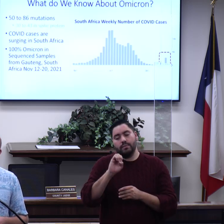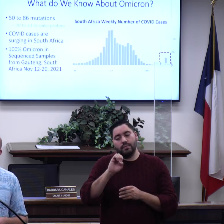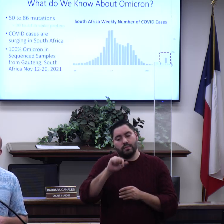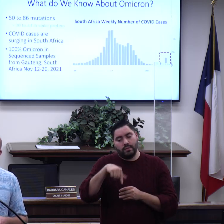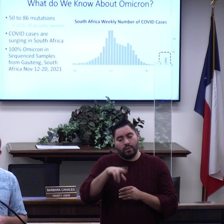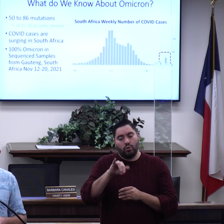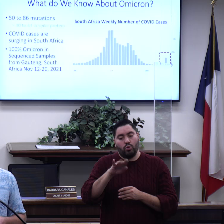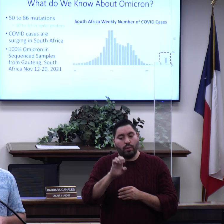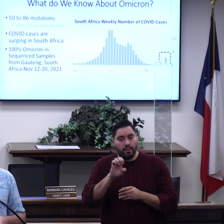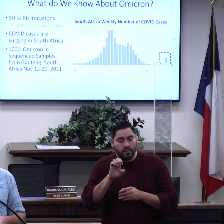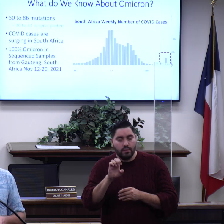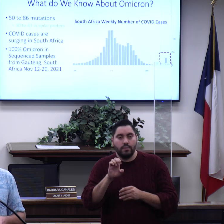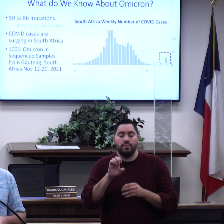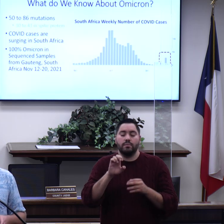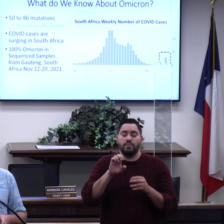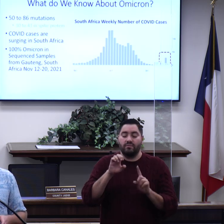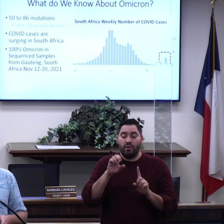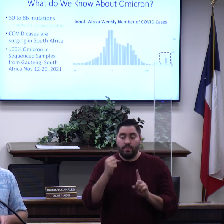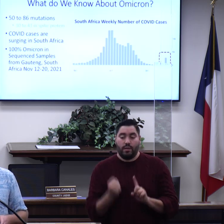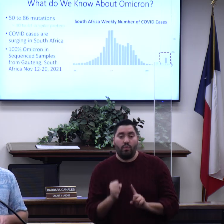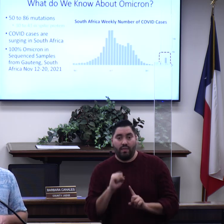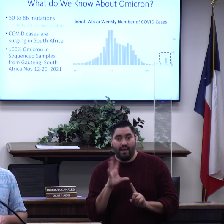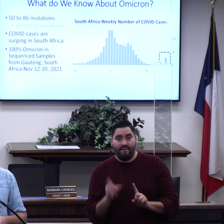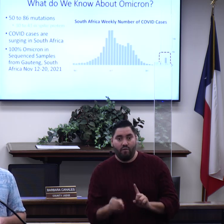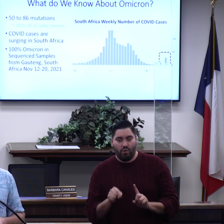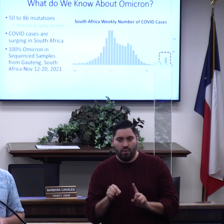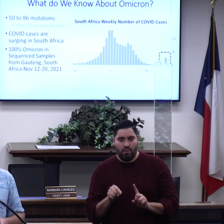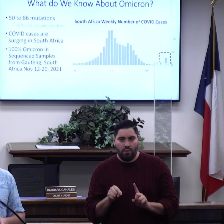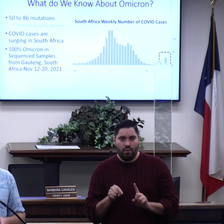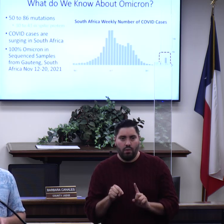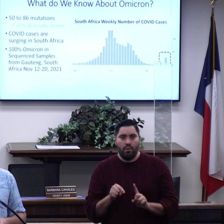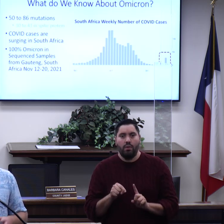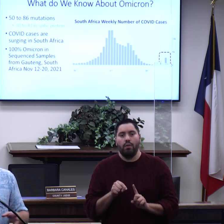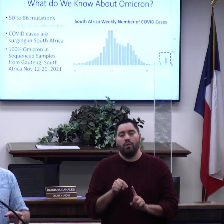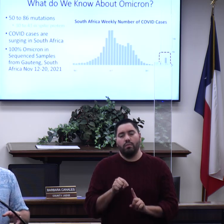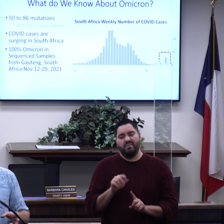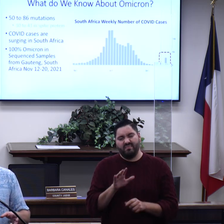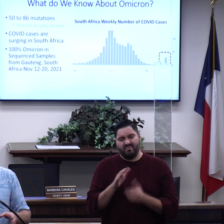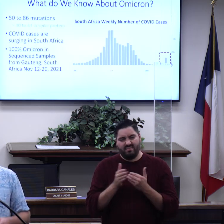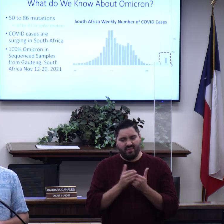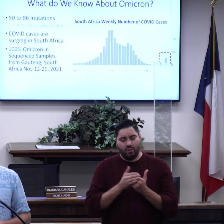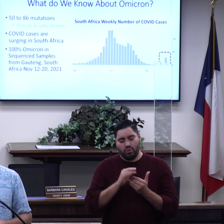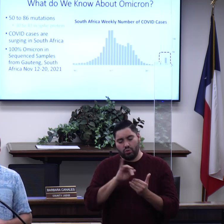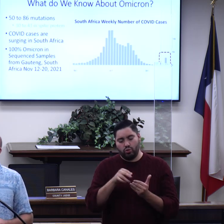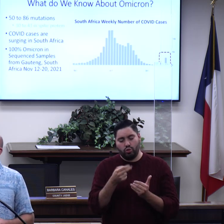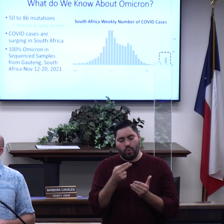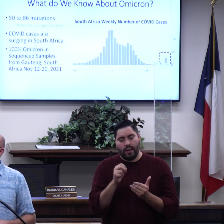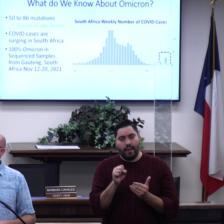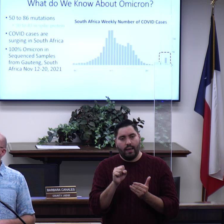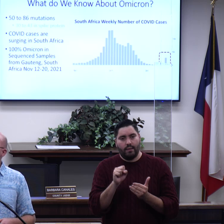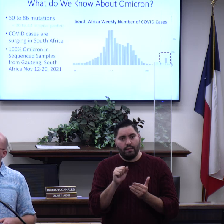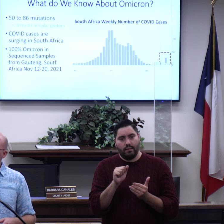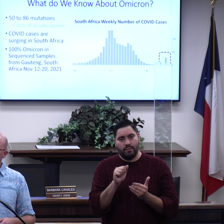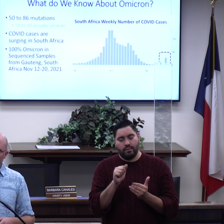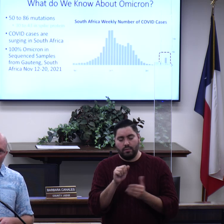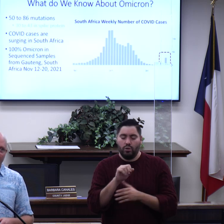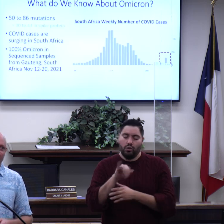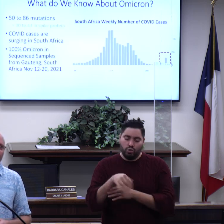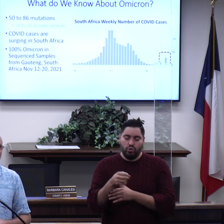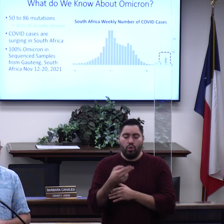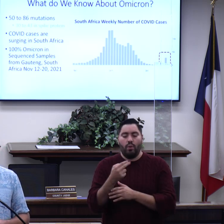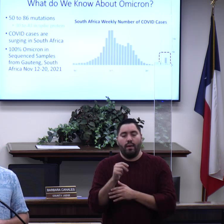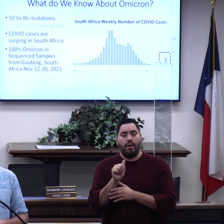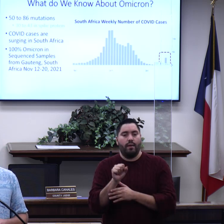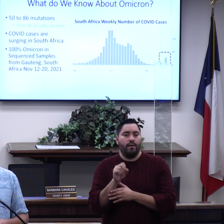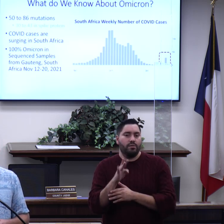Omicron from Gauteng, South Africa, which is the province where Johannesburg is, so that's a big city in South Africa, which is driving a lot